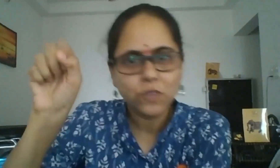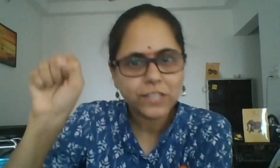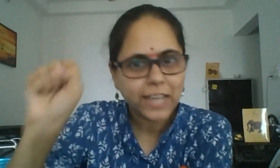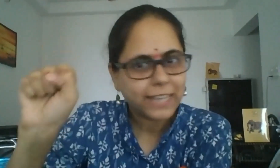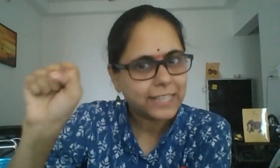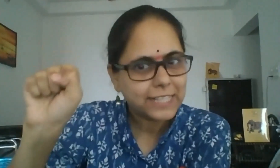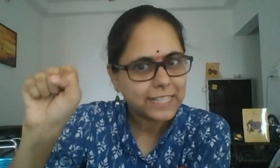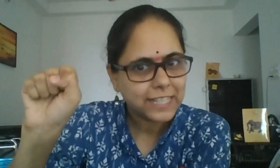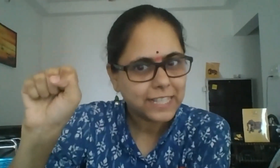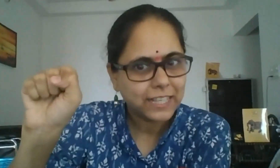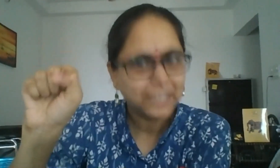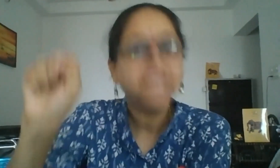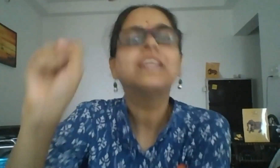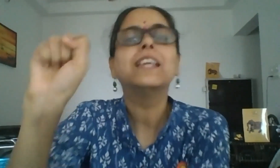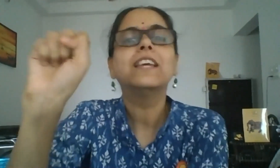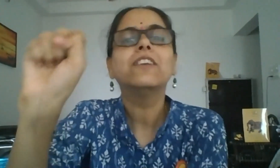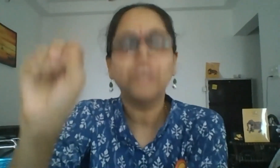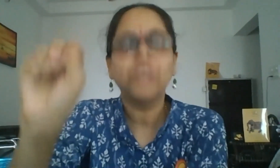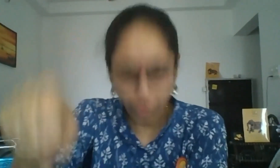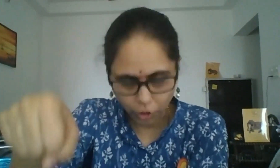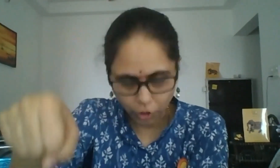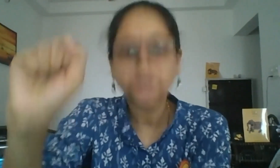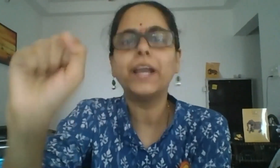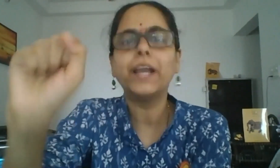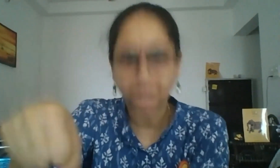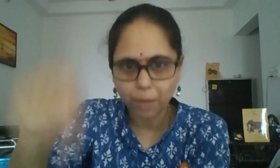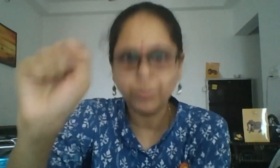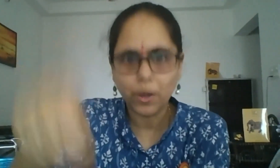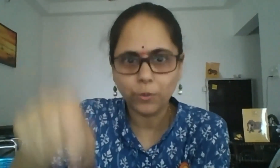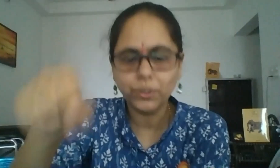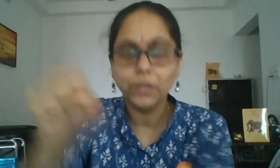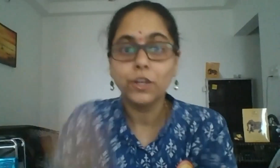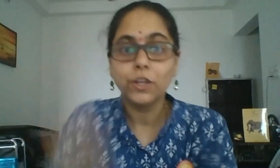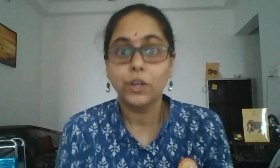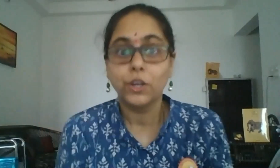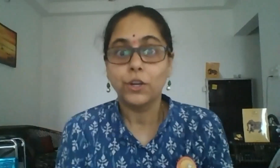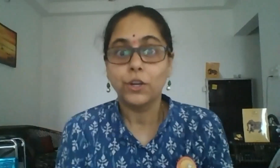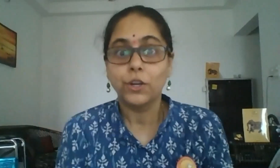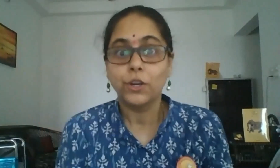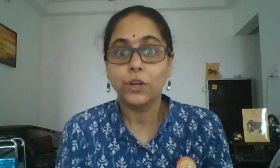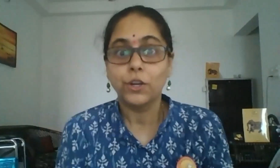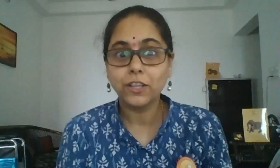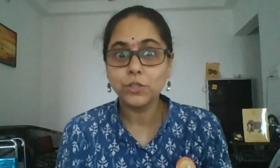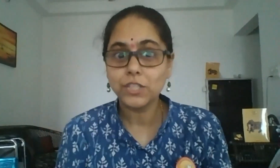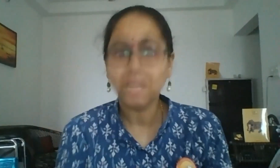like this. When you nod your head up, down, do you like to study?